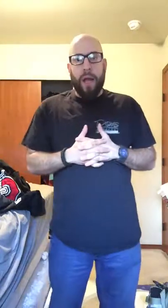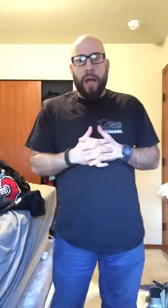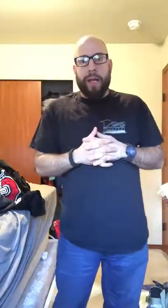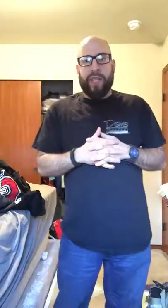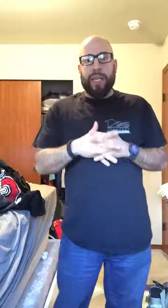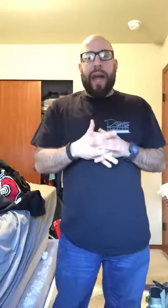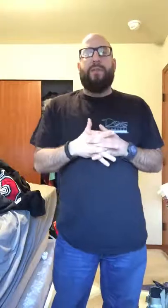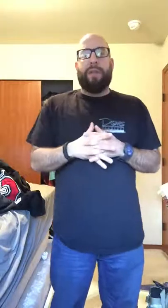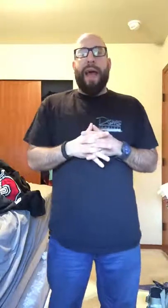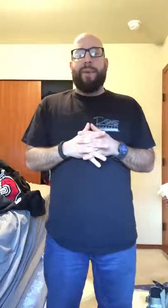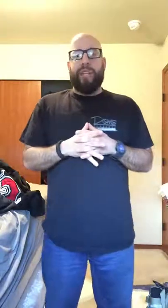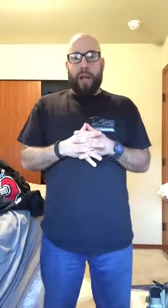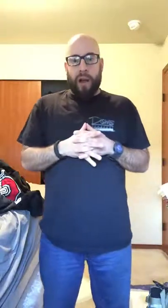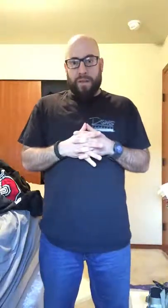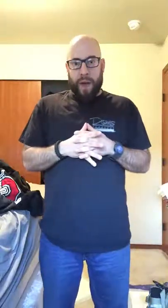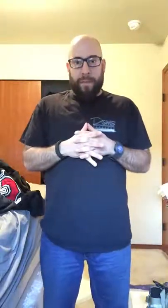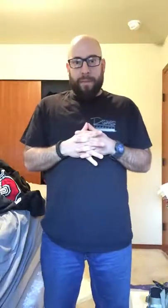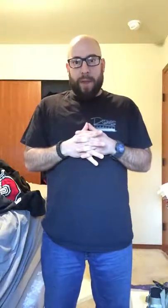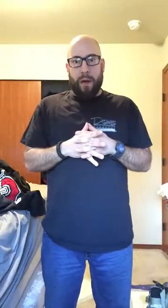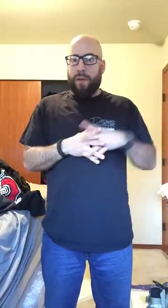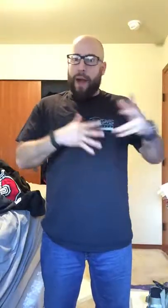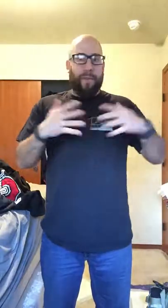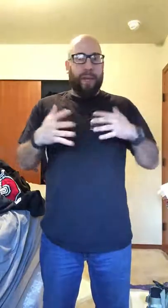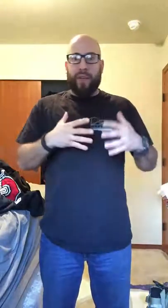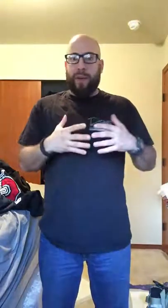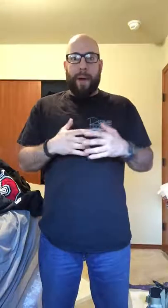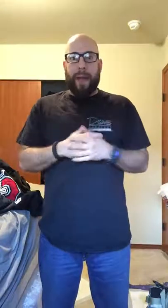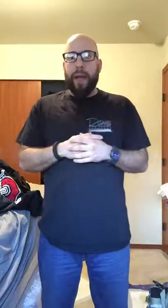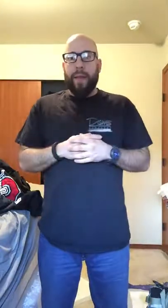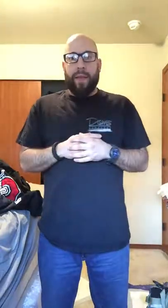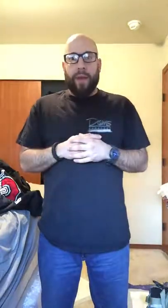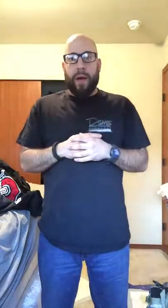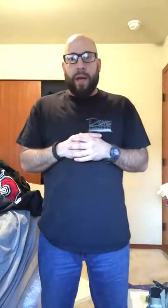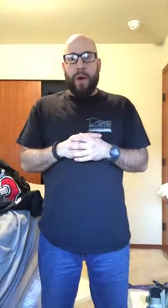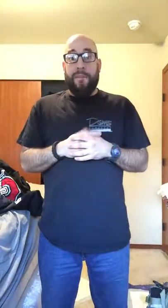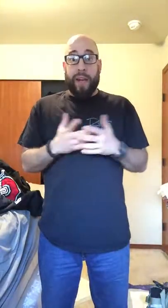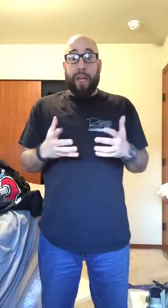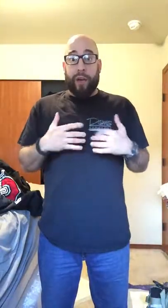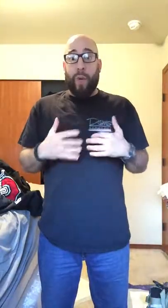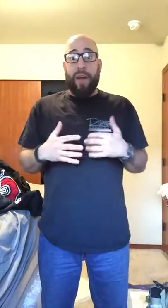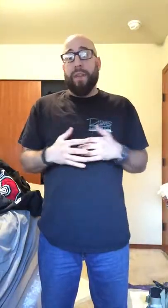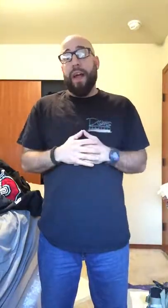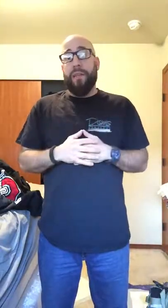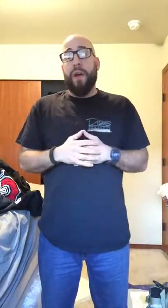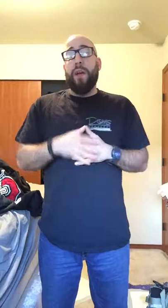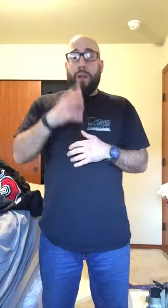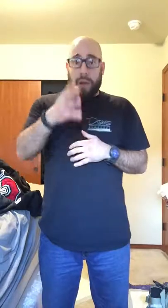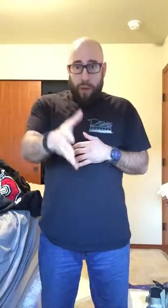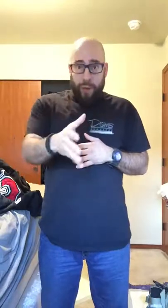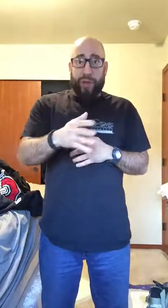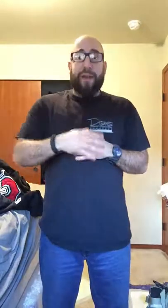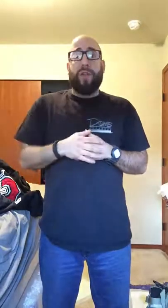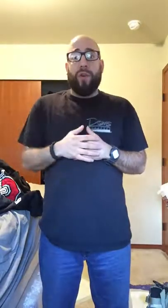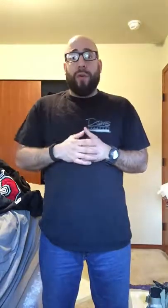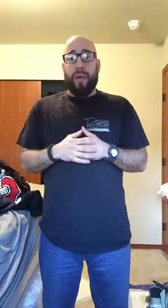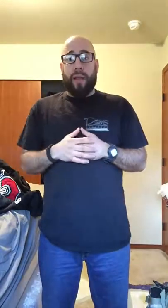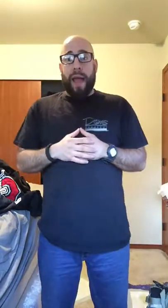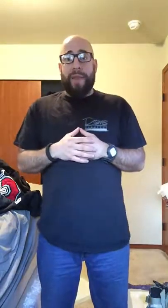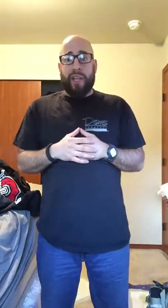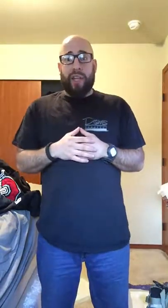is collateral damage in a gunfight. God forbid there's somebody that's affecting your way of life. You can do what you have to do to end that